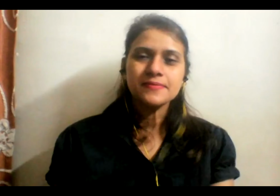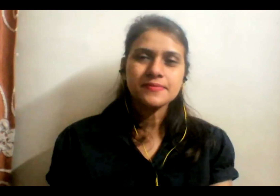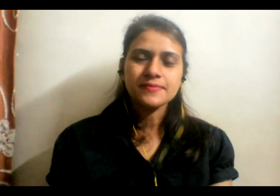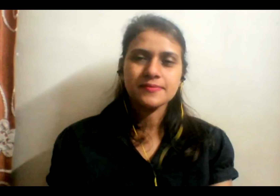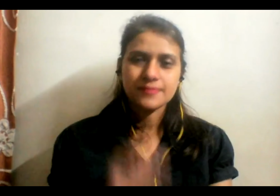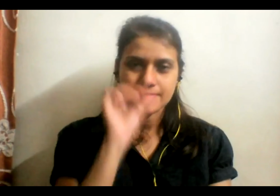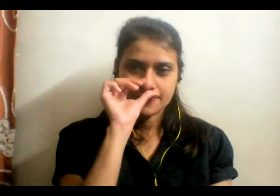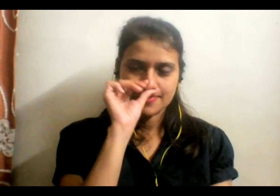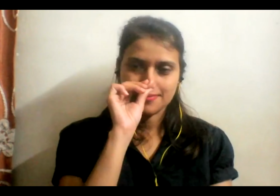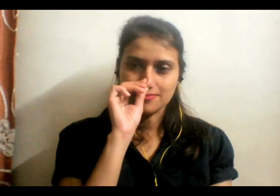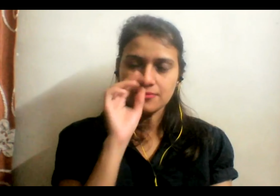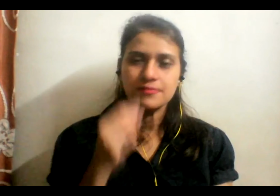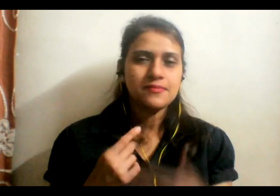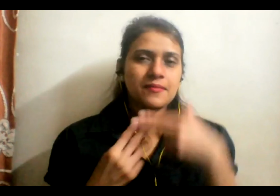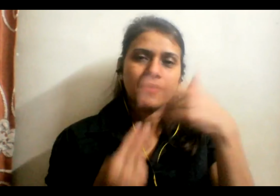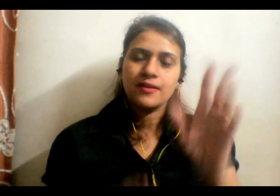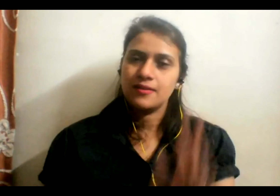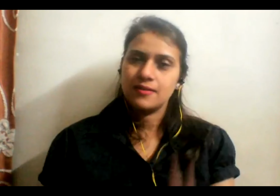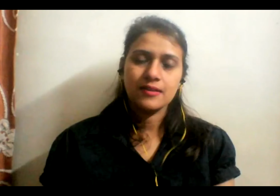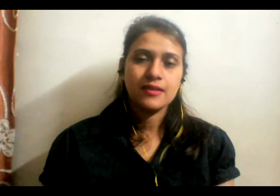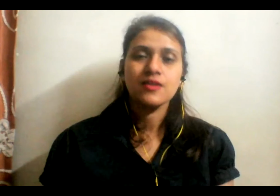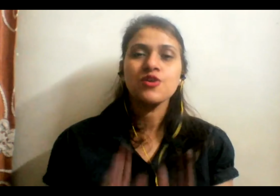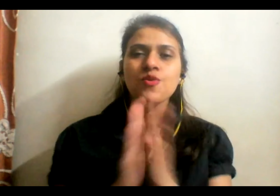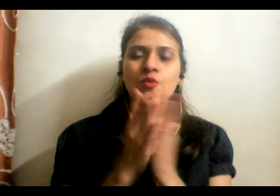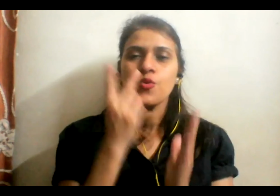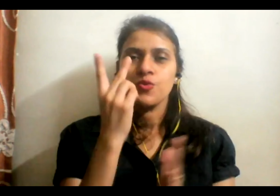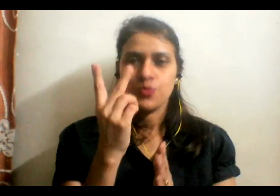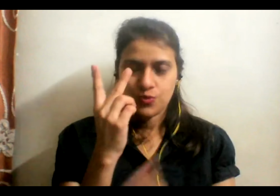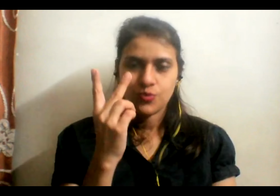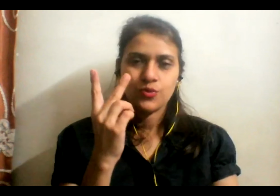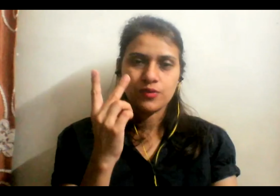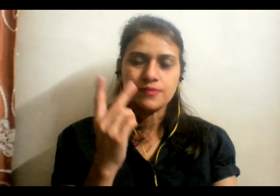So that's all from my side. These are the two books that I majorly